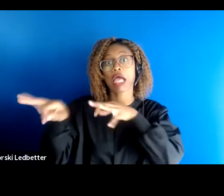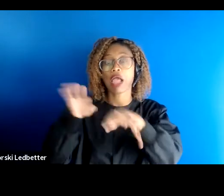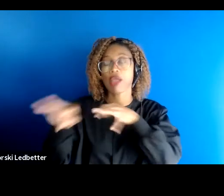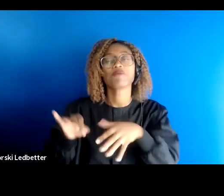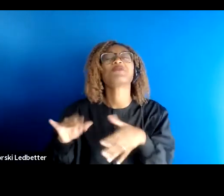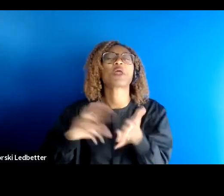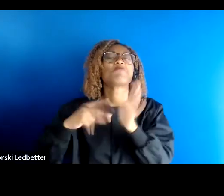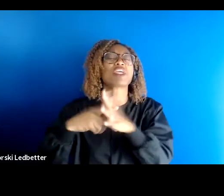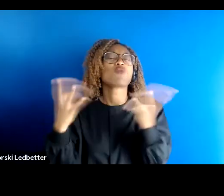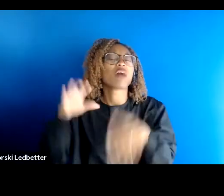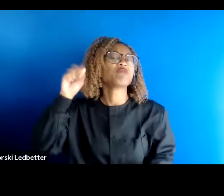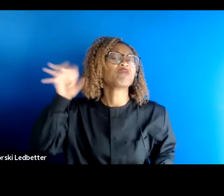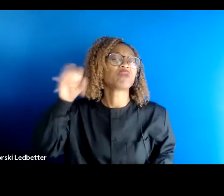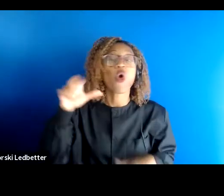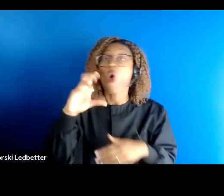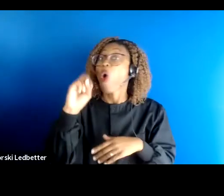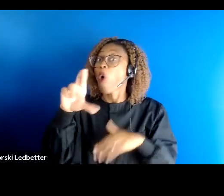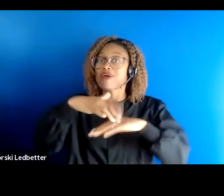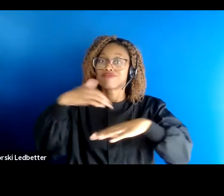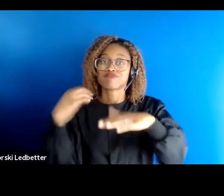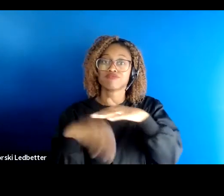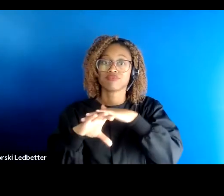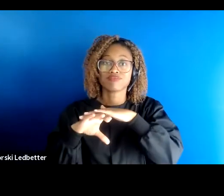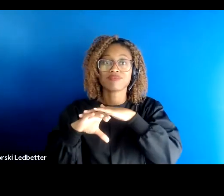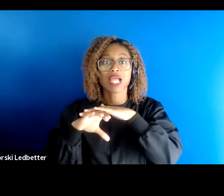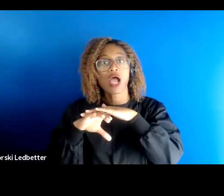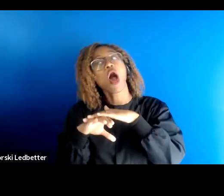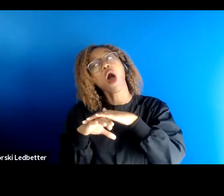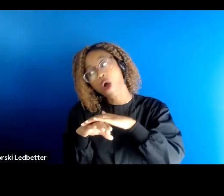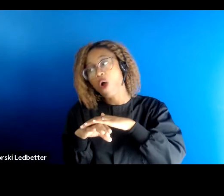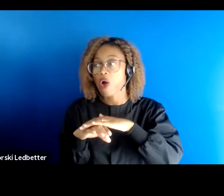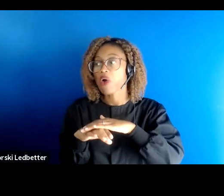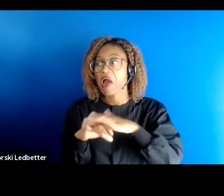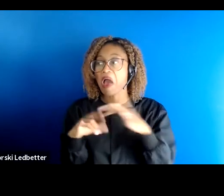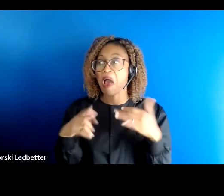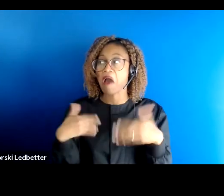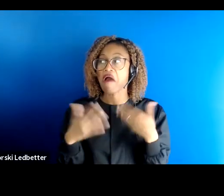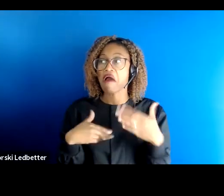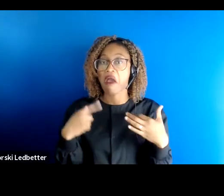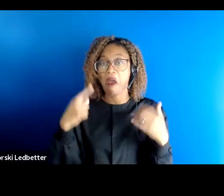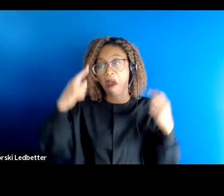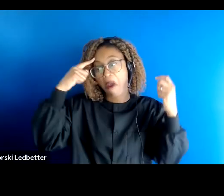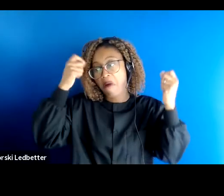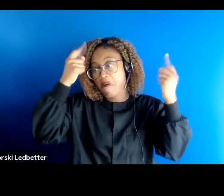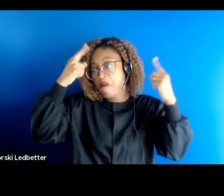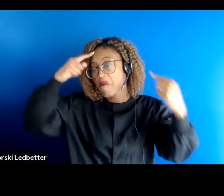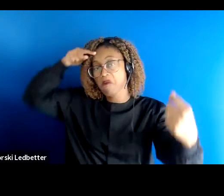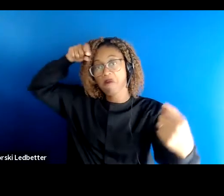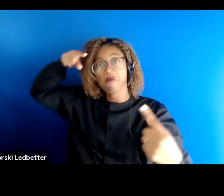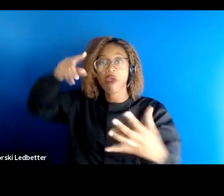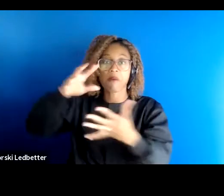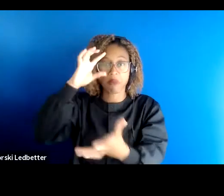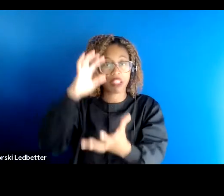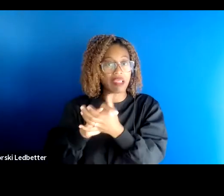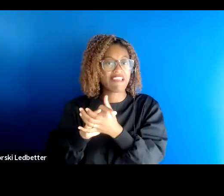it, or implicitly, they all just kind of come to believe something. Is it leads to